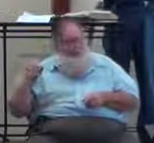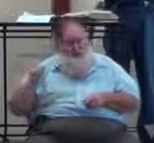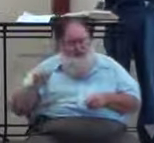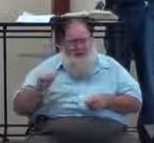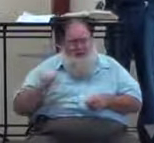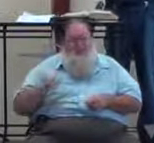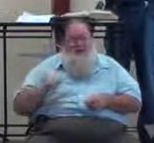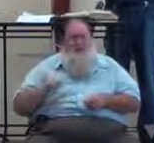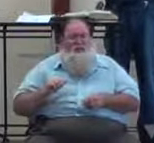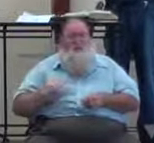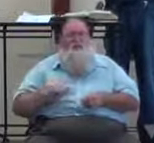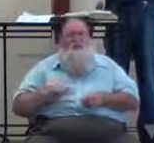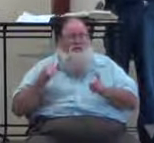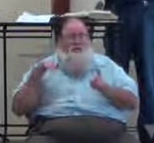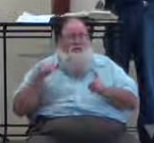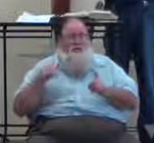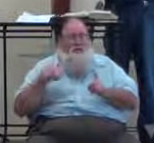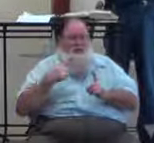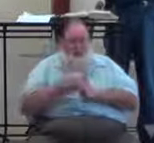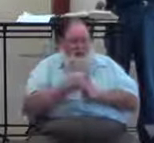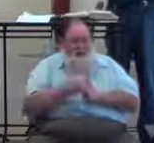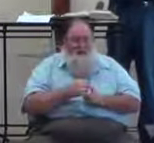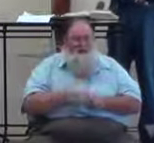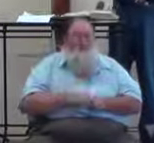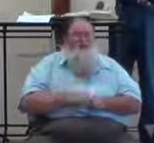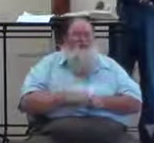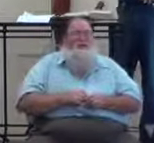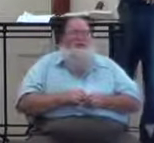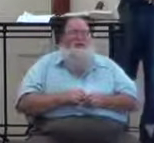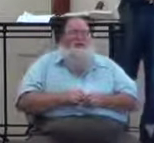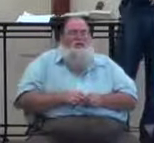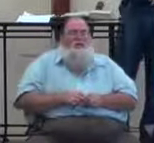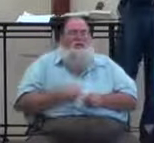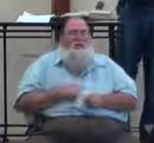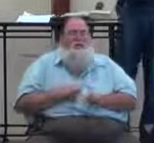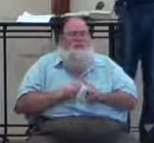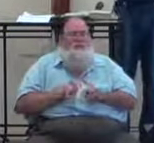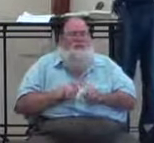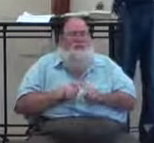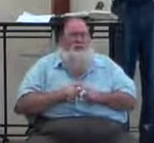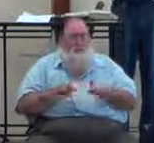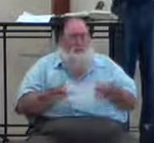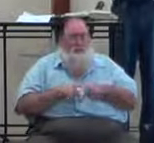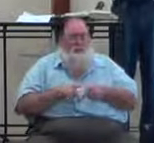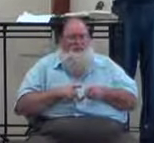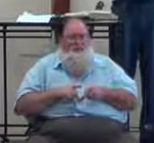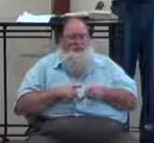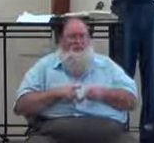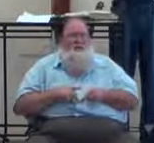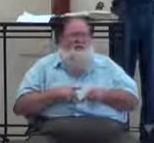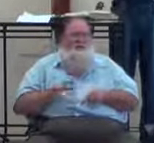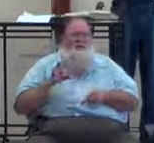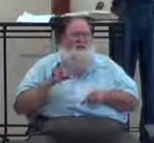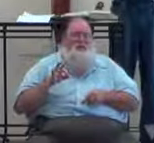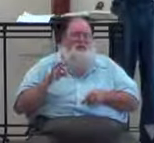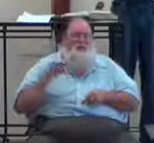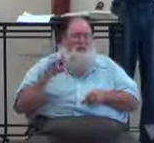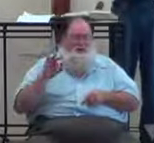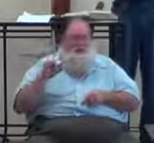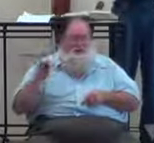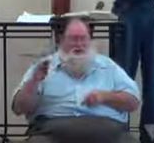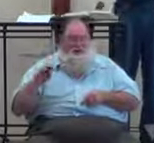Baptist preacher's house. He was 89 years old, and there was 9 foot of water in the house. It went above the ceiling and up into